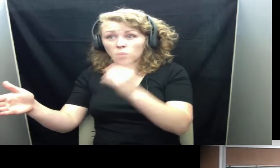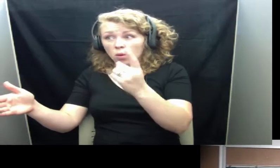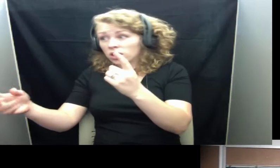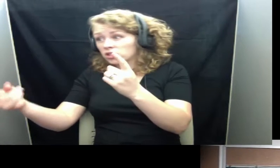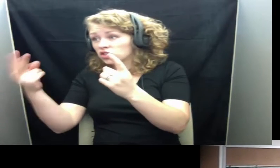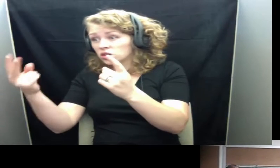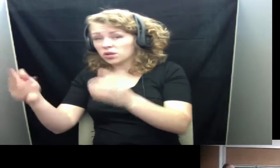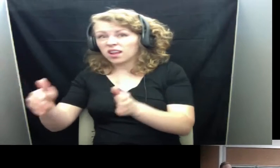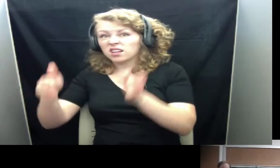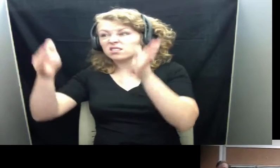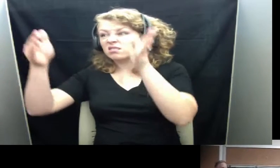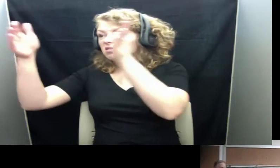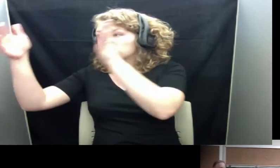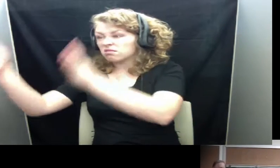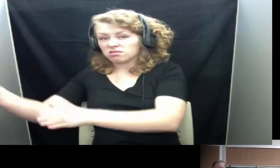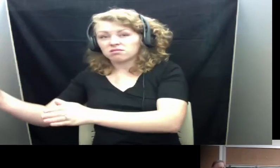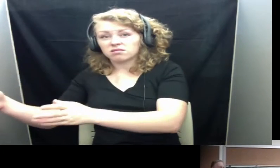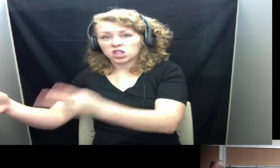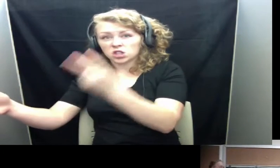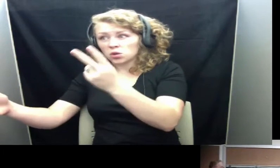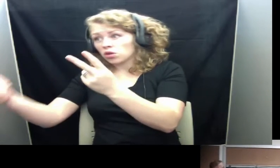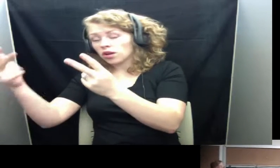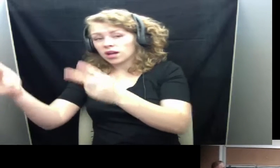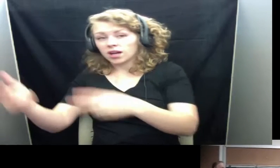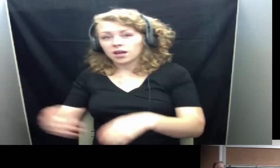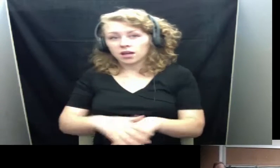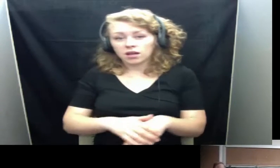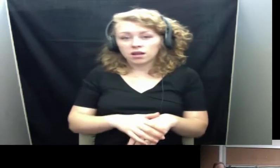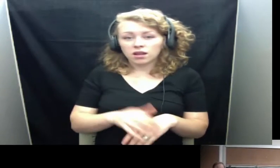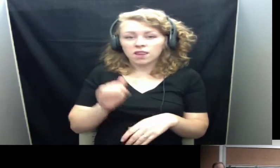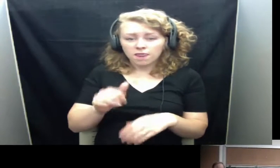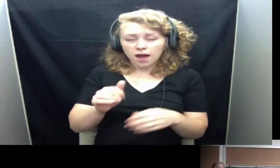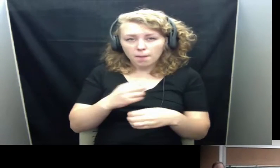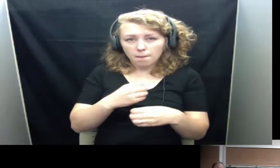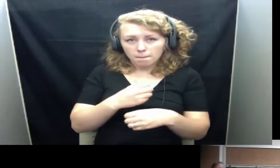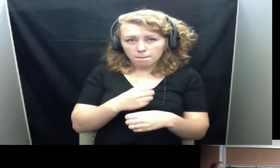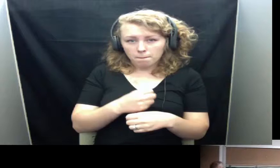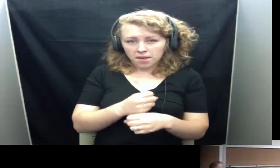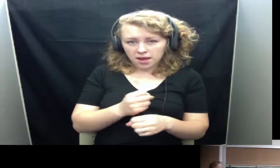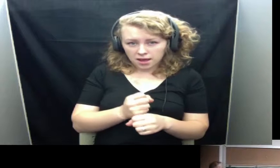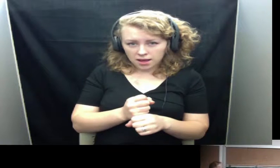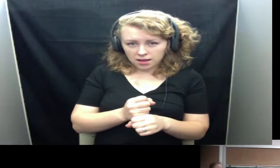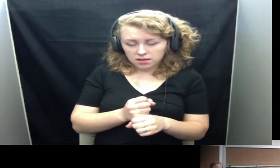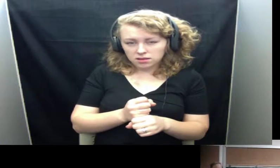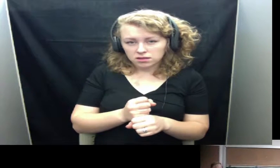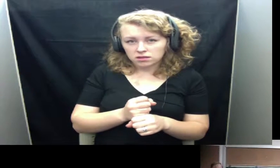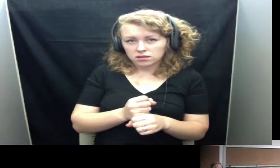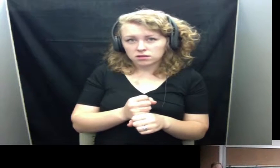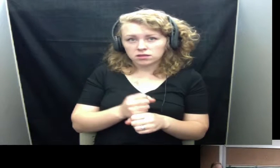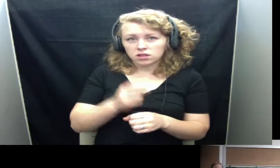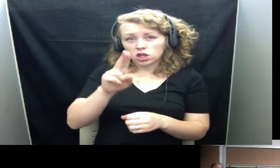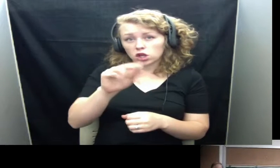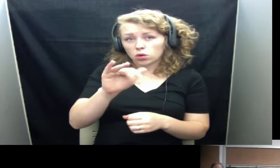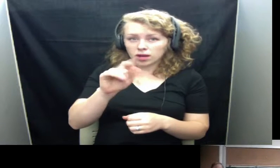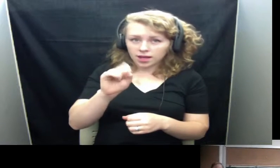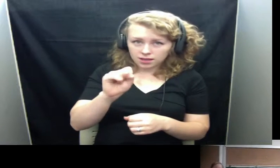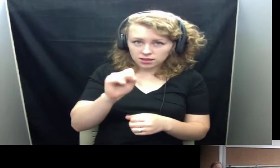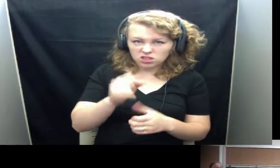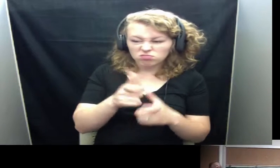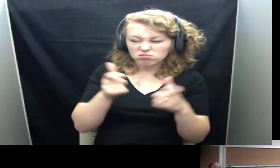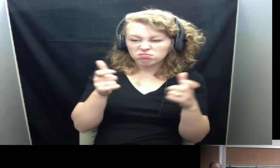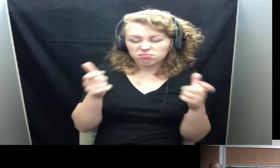down there, and so on. It just makes the units a little bit larger, and if you pick 0 and 1 a little closer